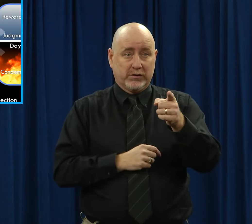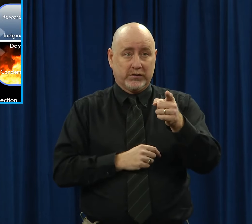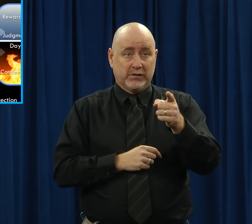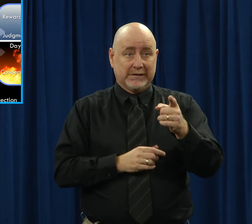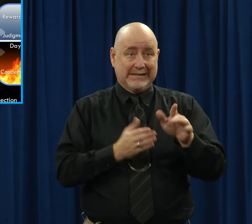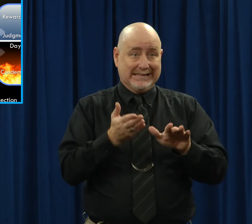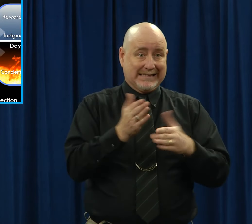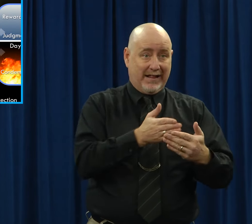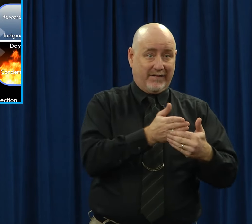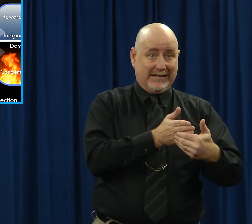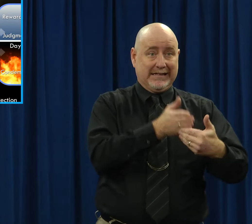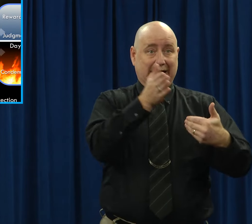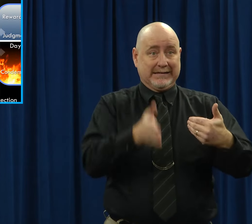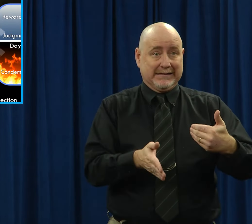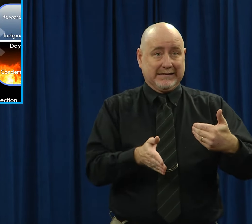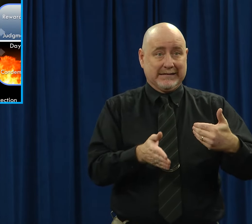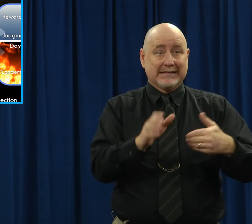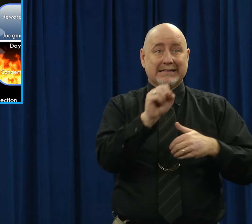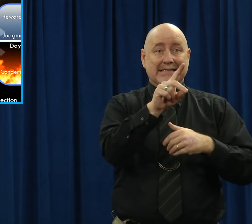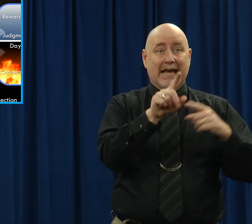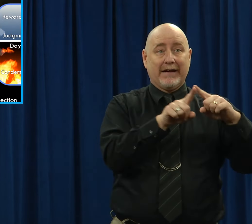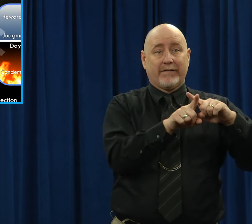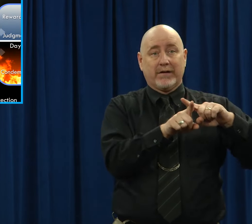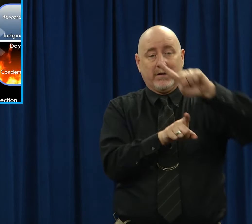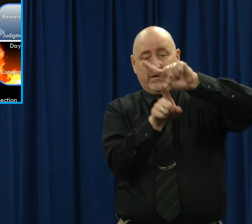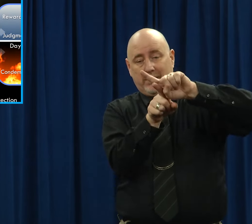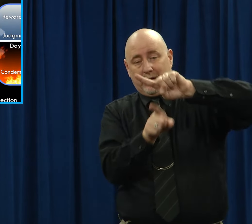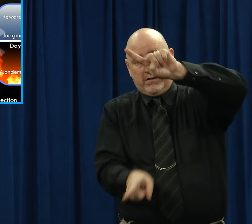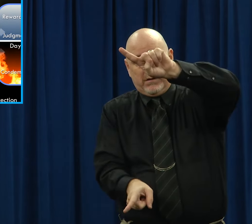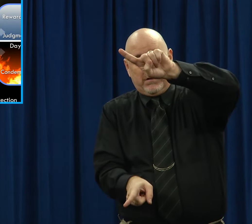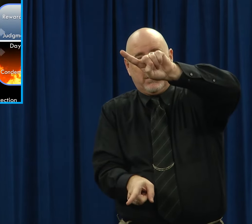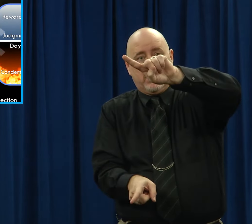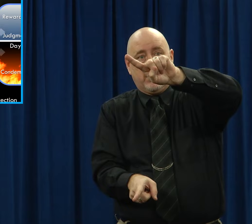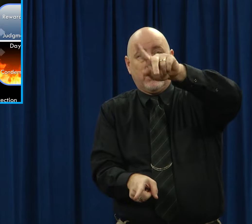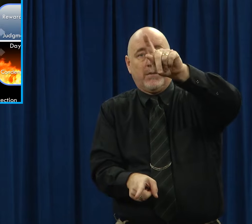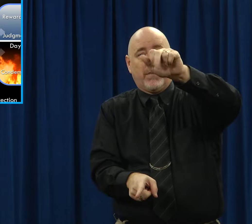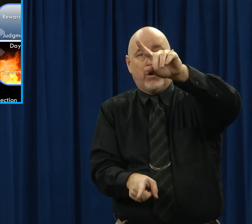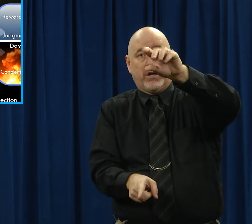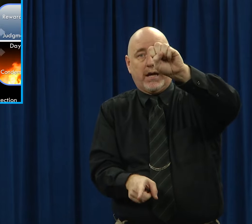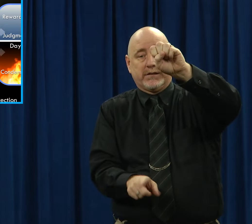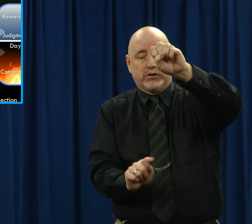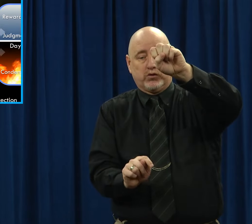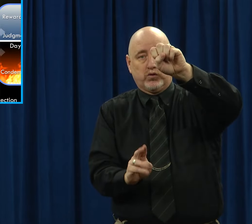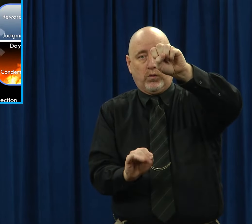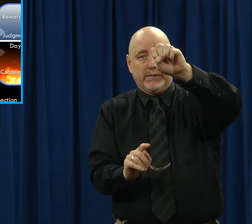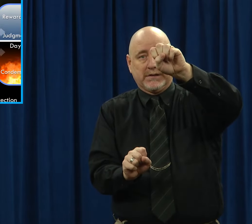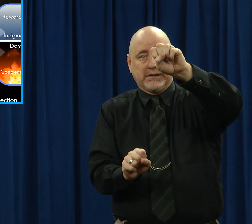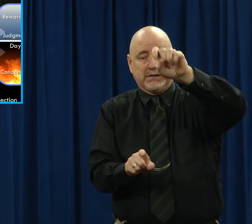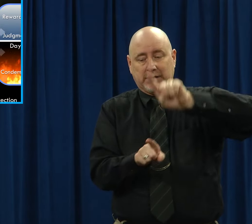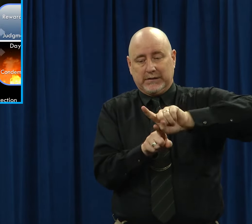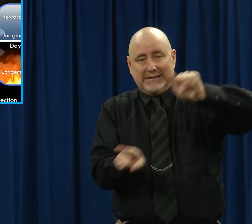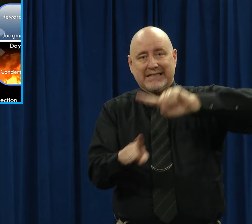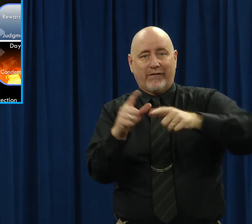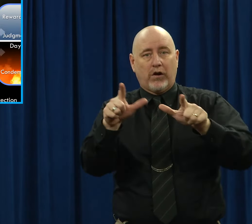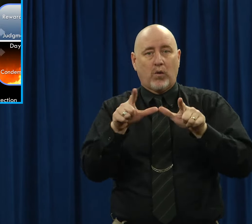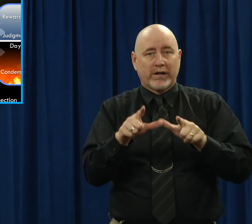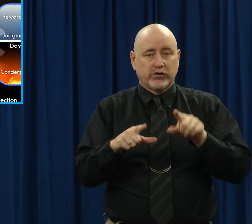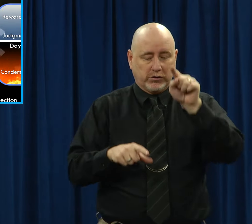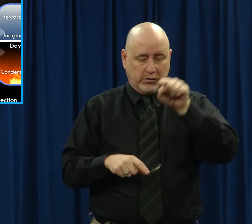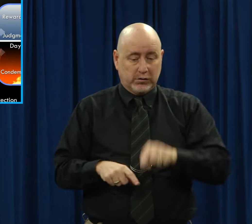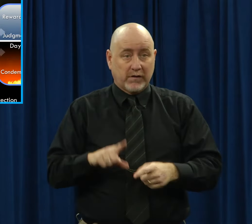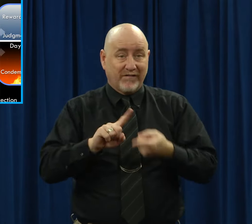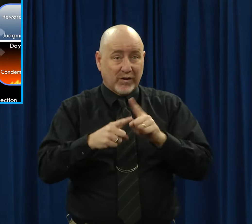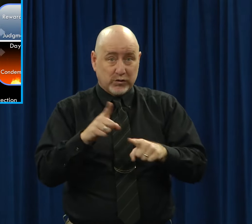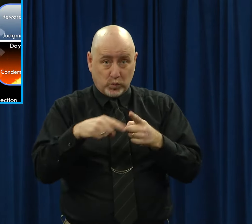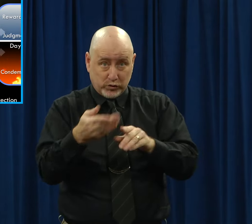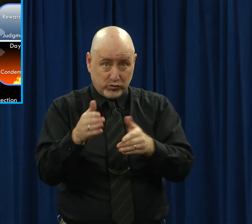notice is that after death, the saved and the lost end up in different locations. And friends,